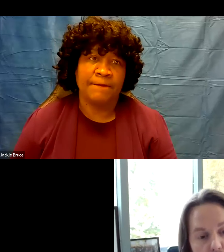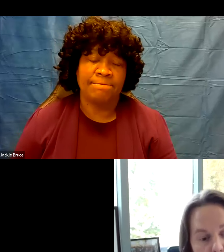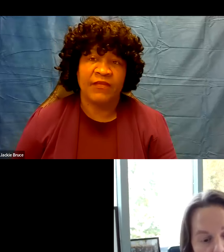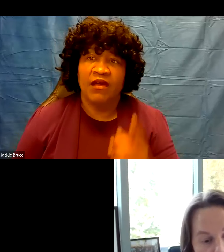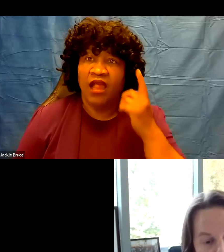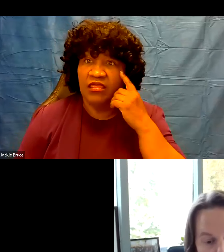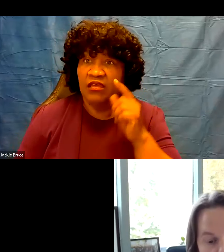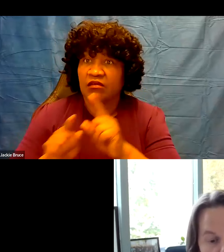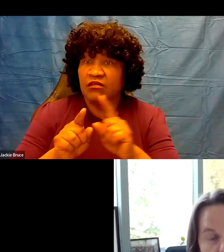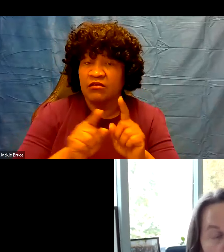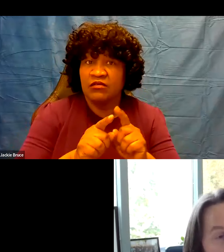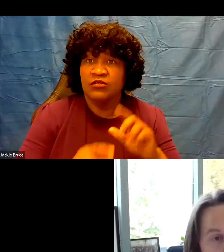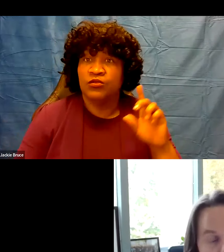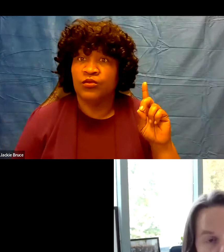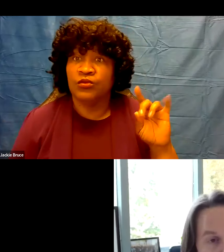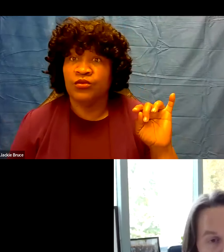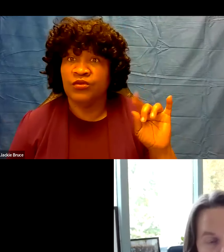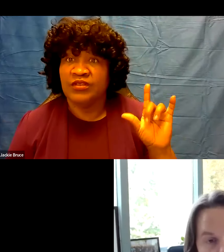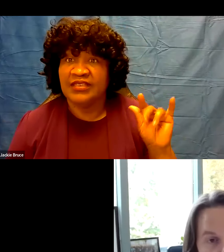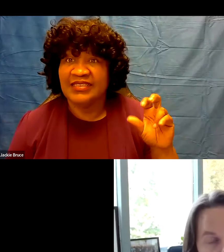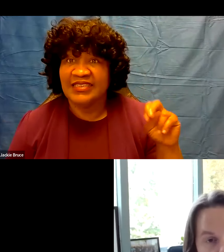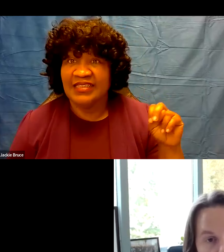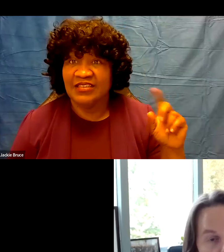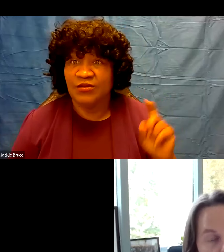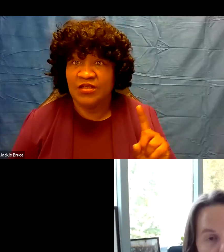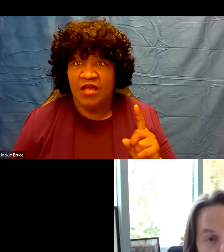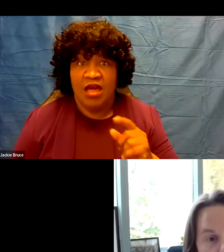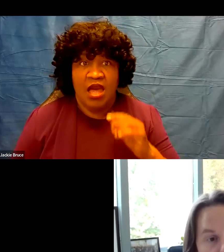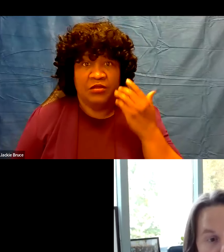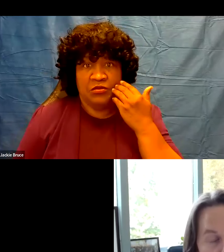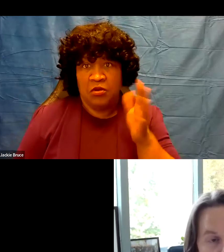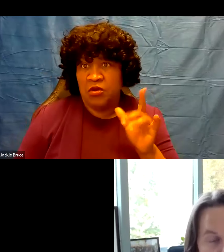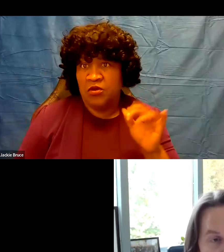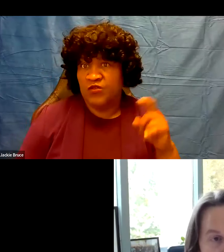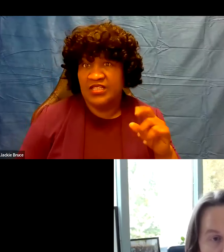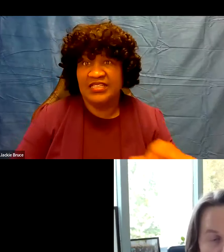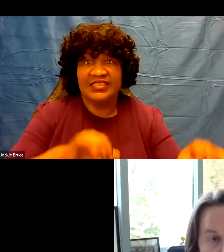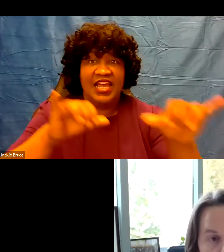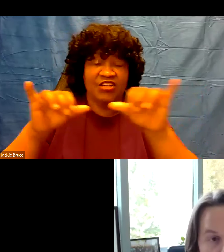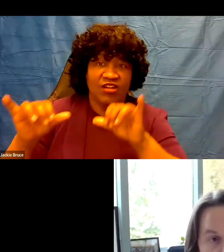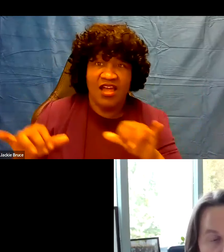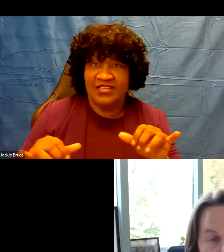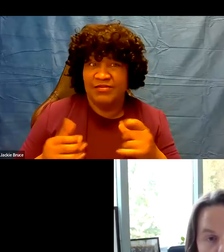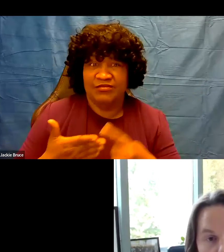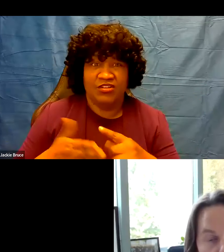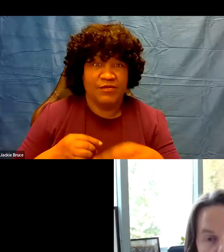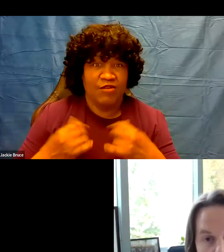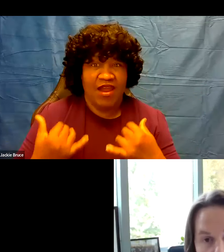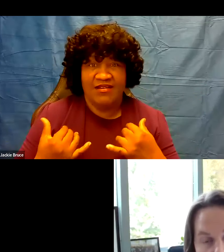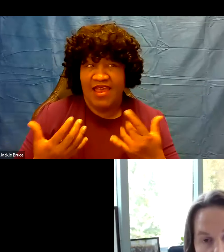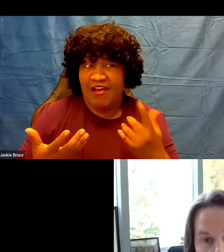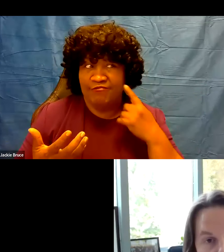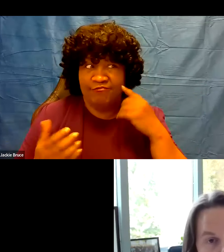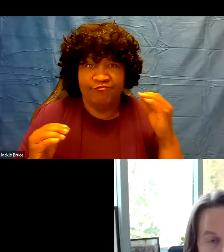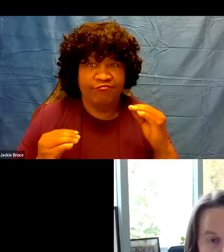think to Dylan's question, I don't know of any standardized practice that's being talked about right now or